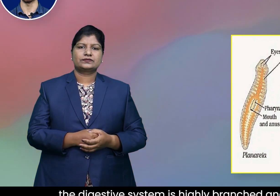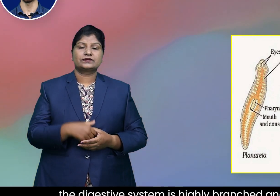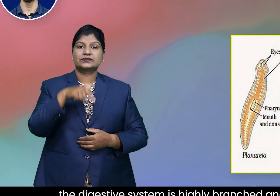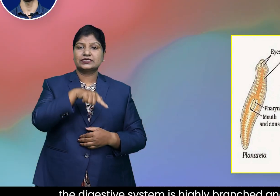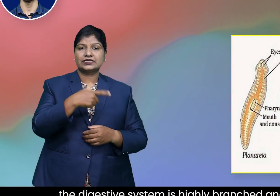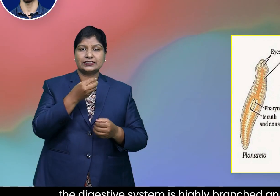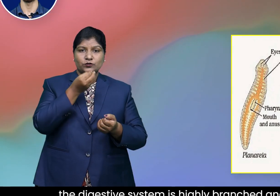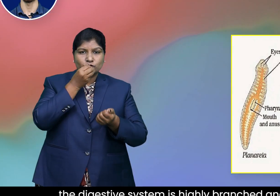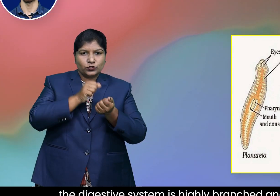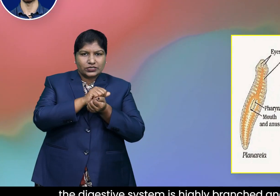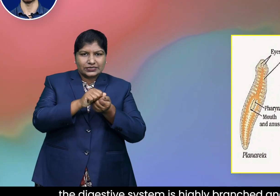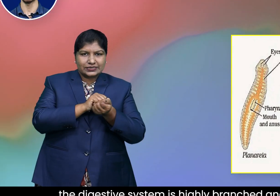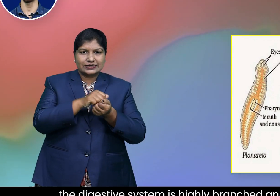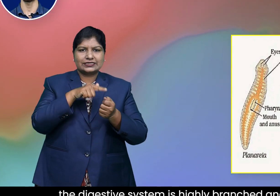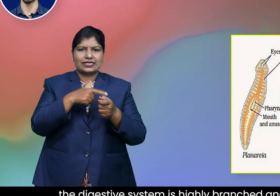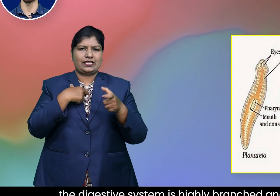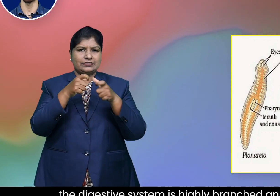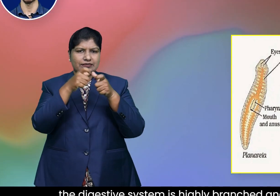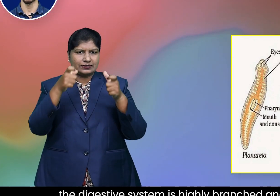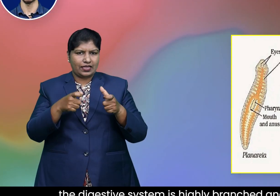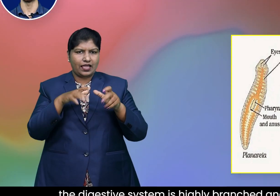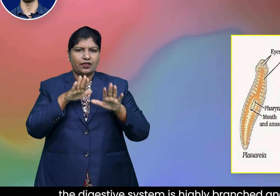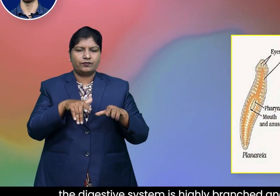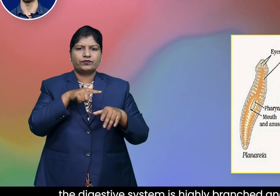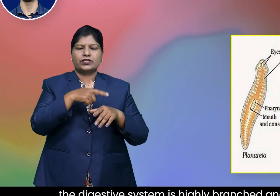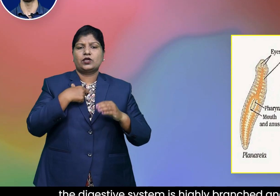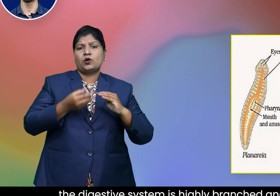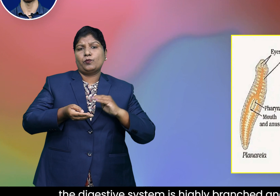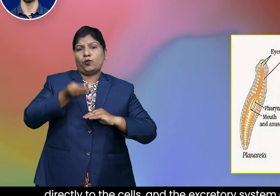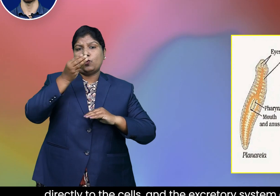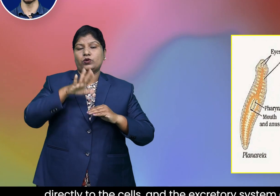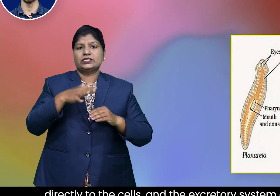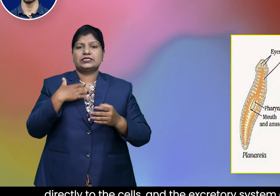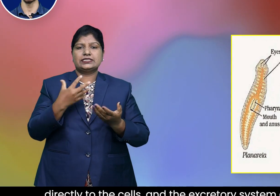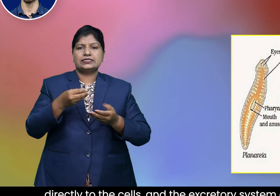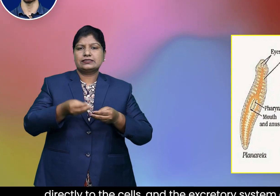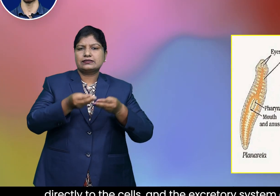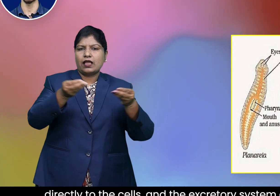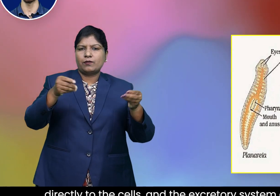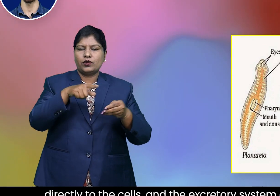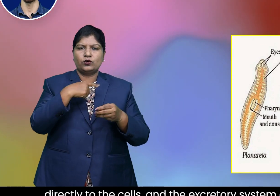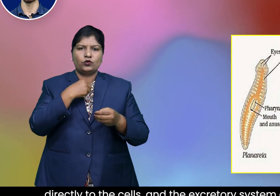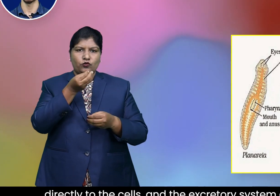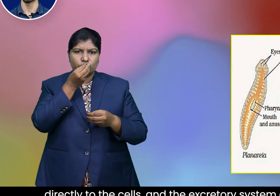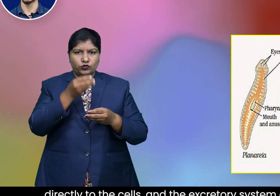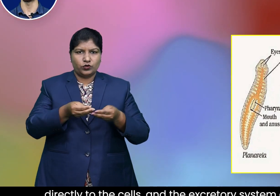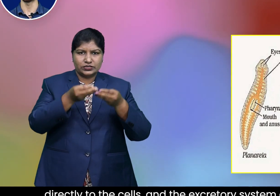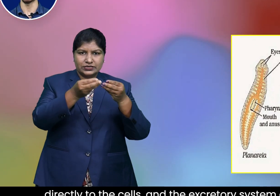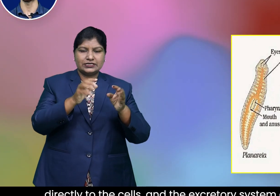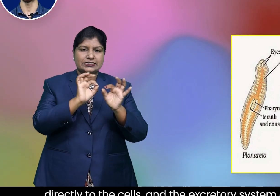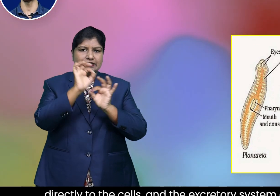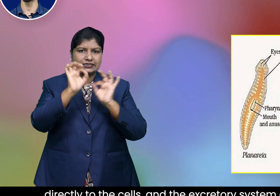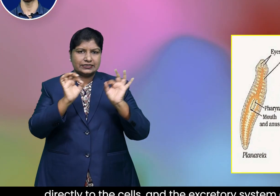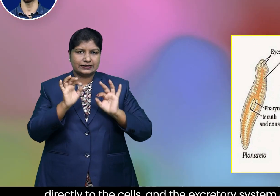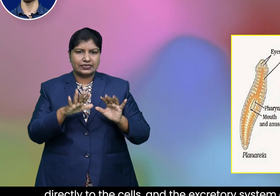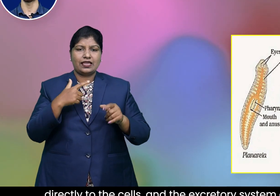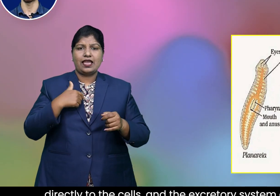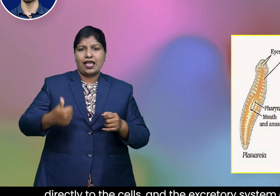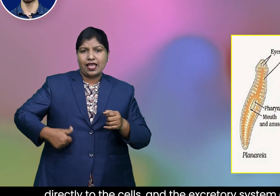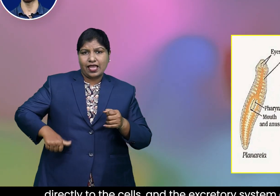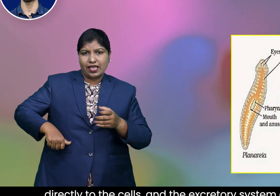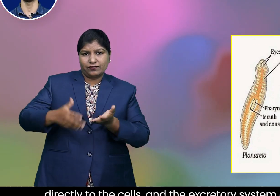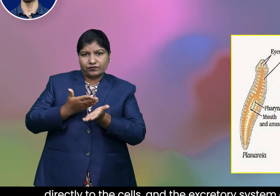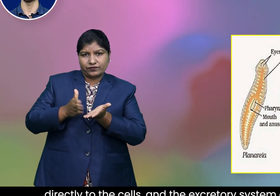the digestive system is highly branched and supplies food directly to the cells, and the excretory